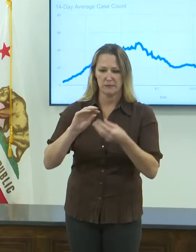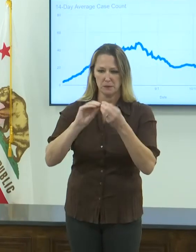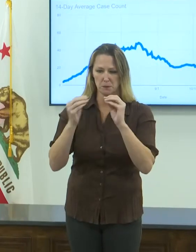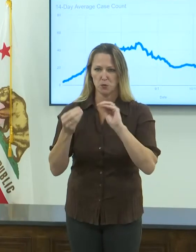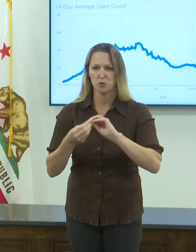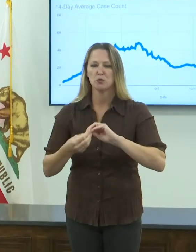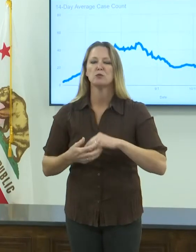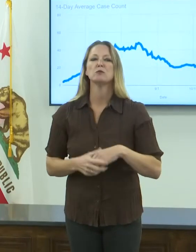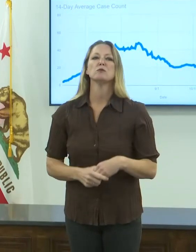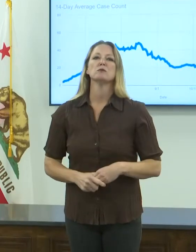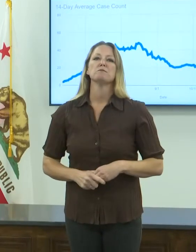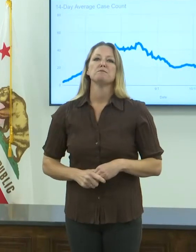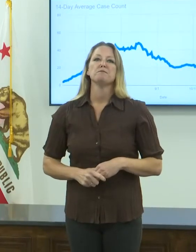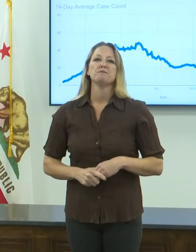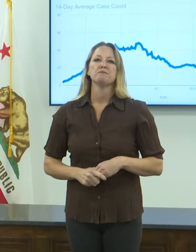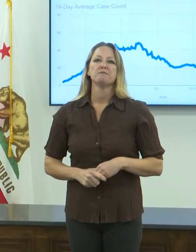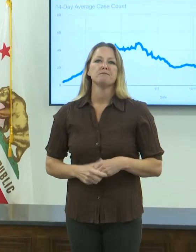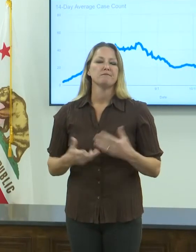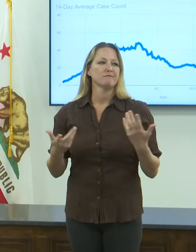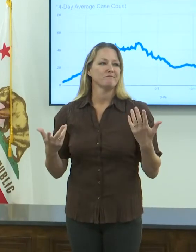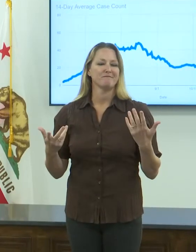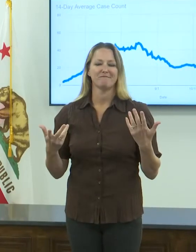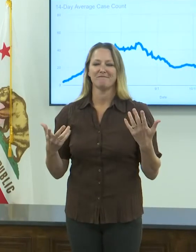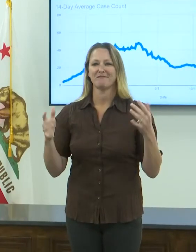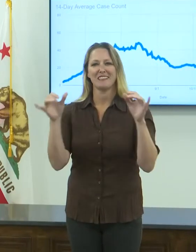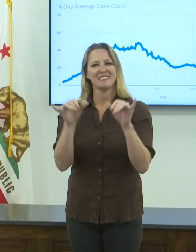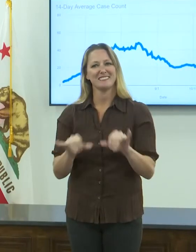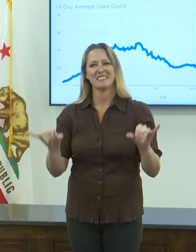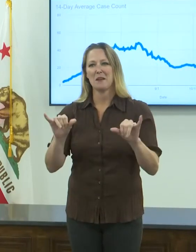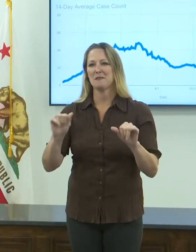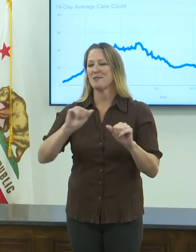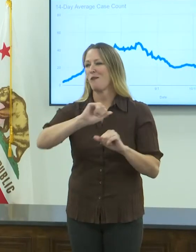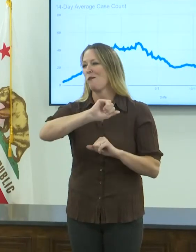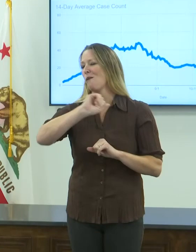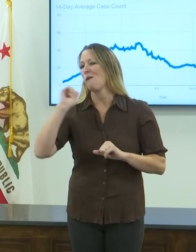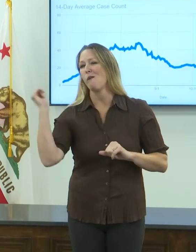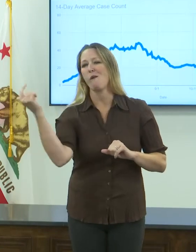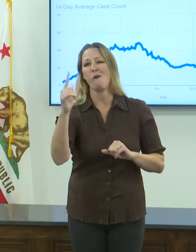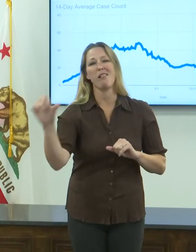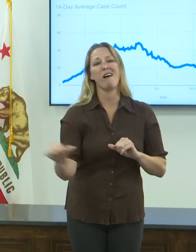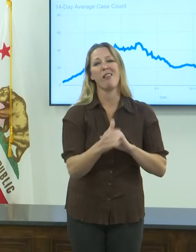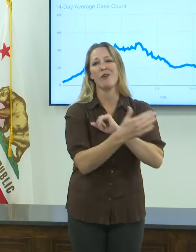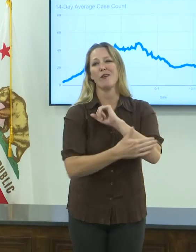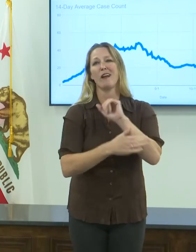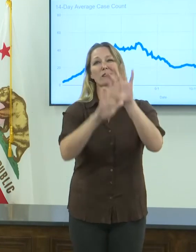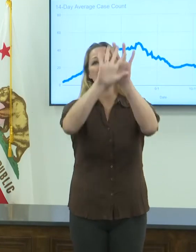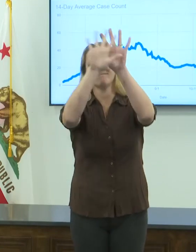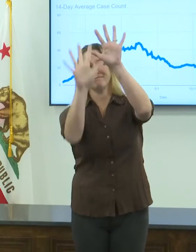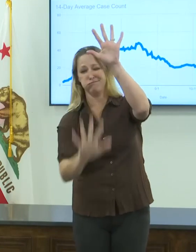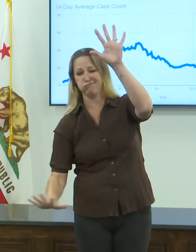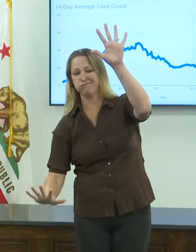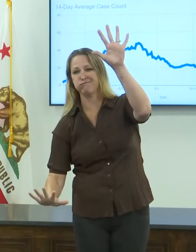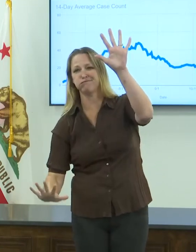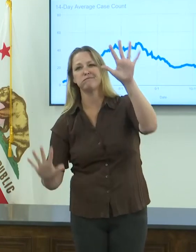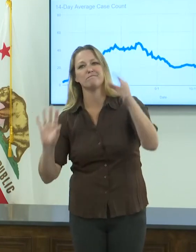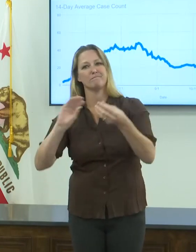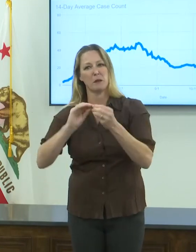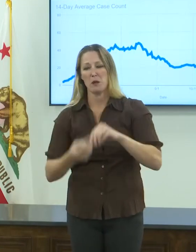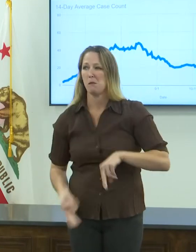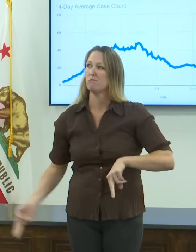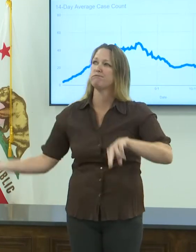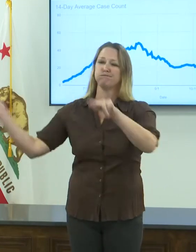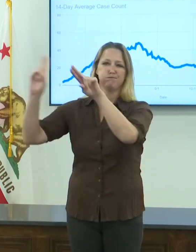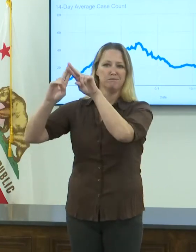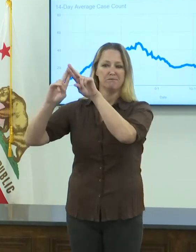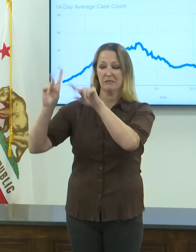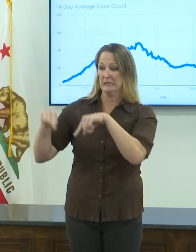We, like every other county in California, have seen our case numbers go up. We have had